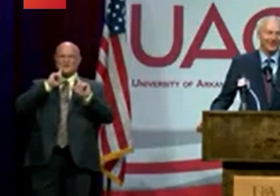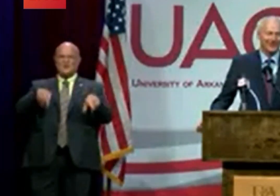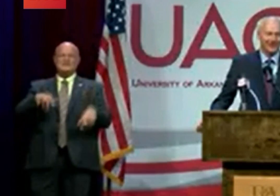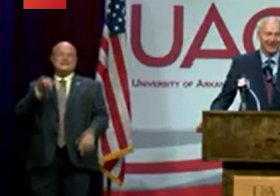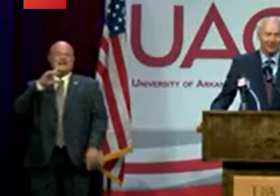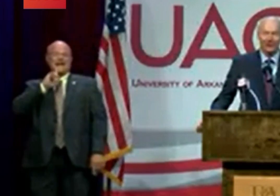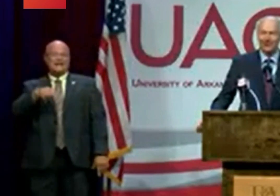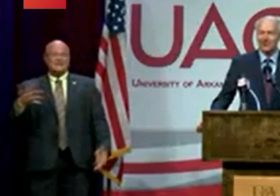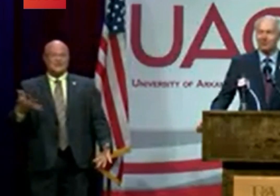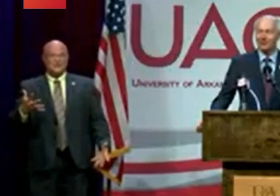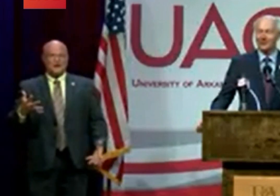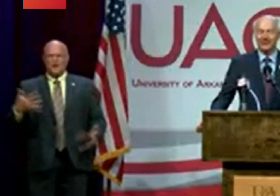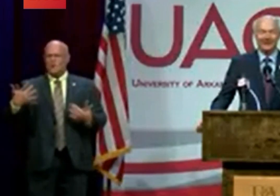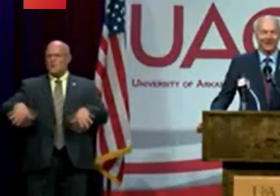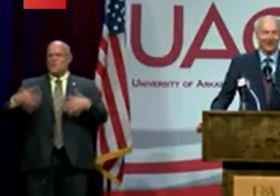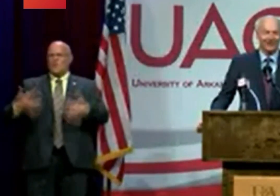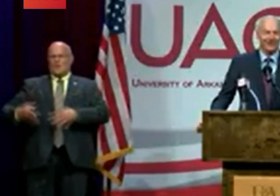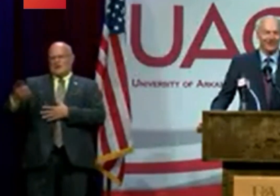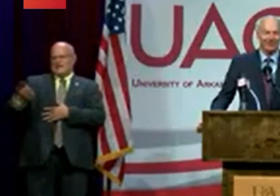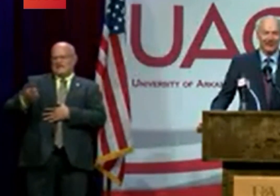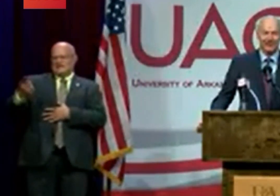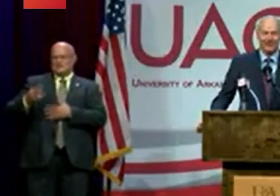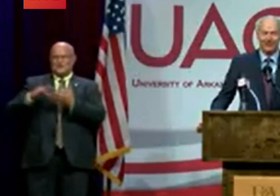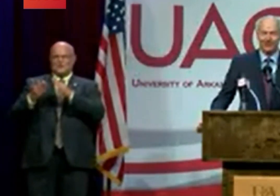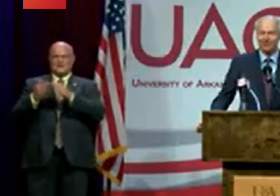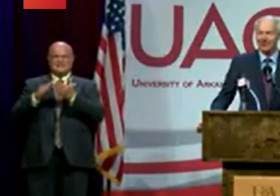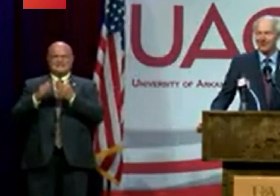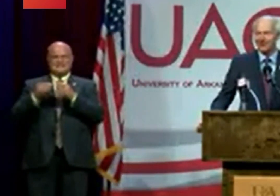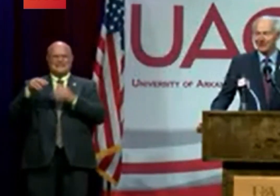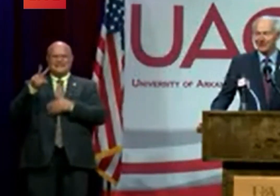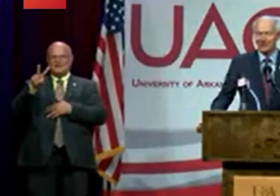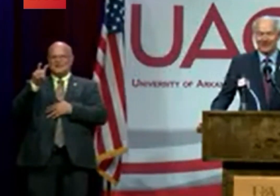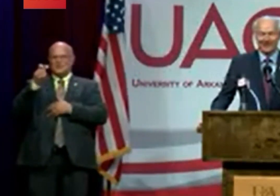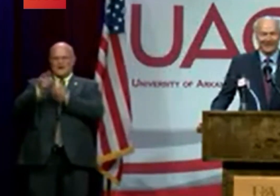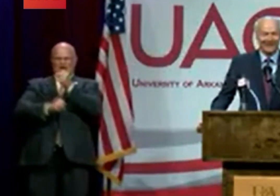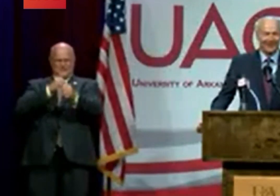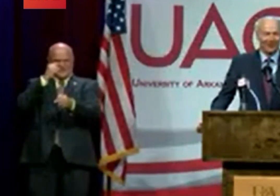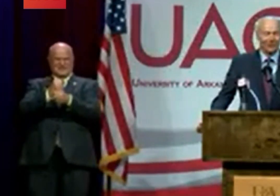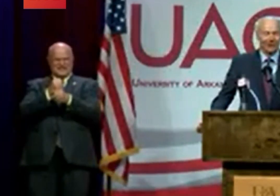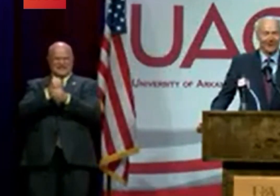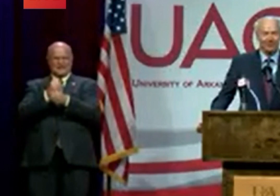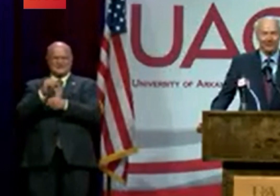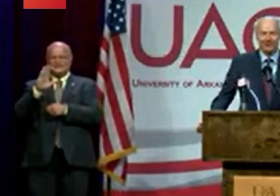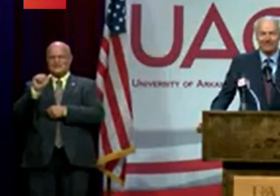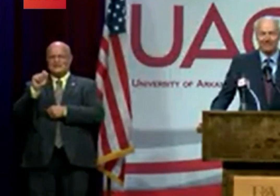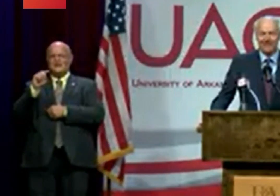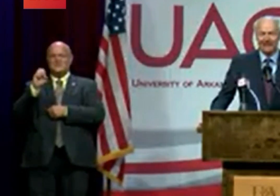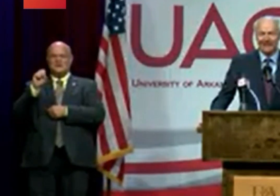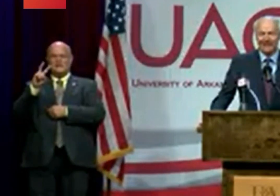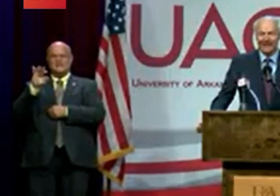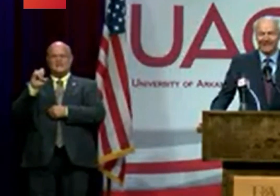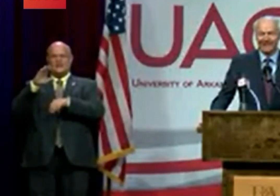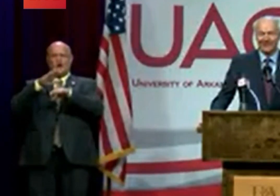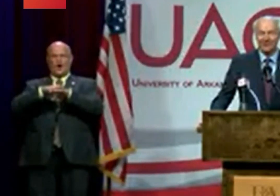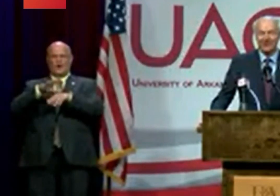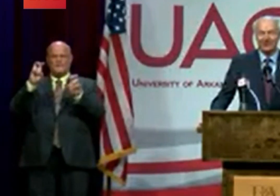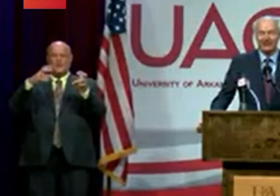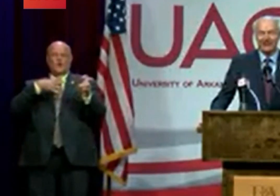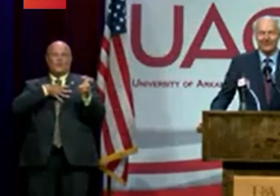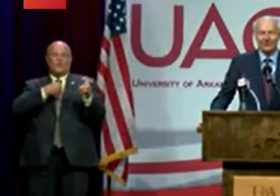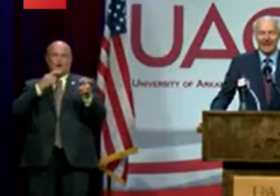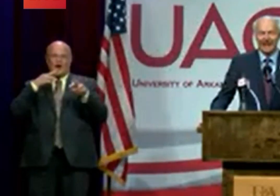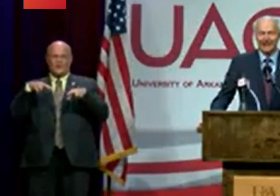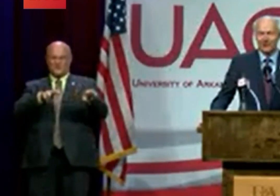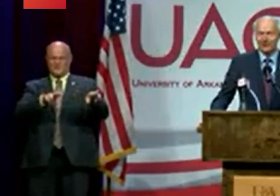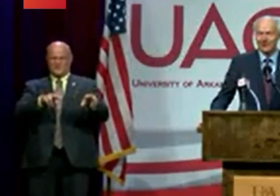answer is, what a historic city in Arkansas, Batesville, 200 years on the White River. And you think